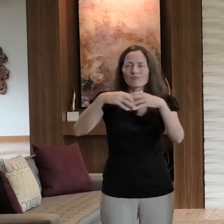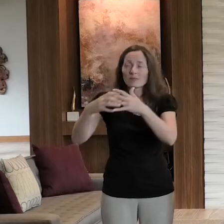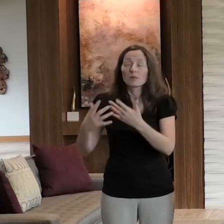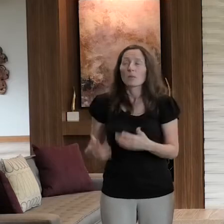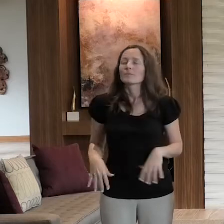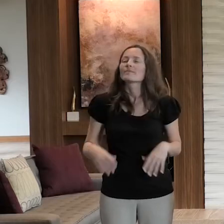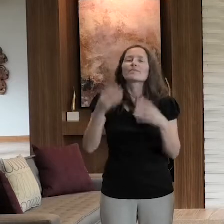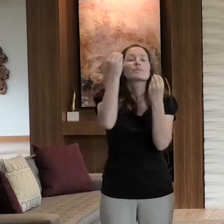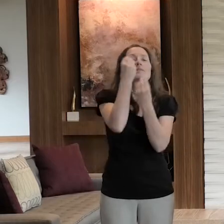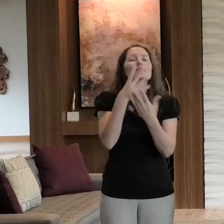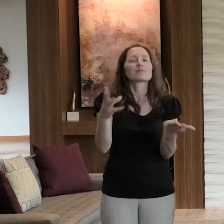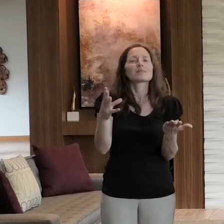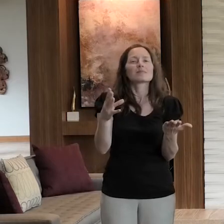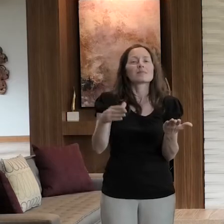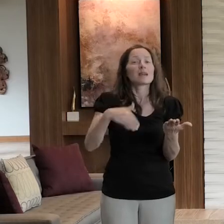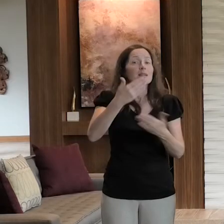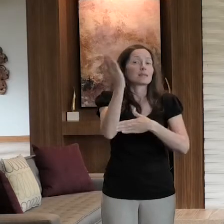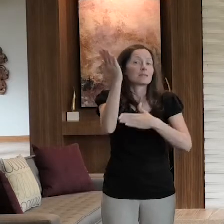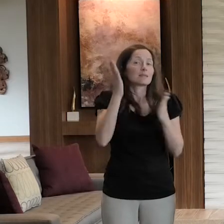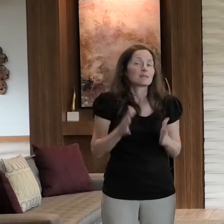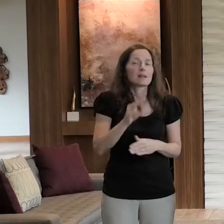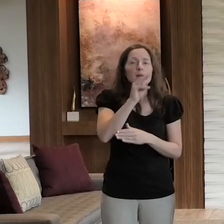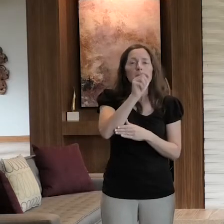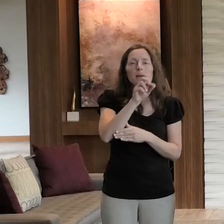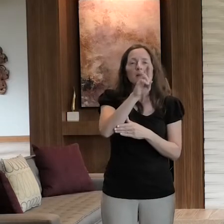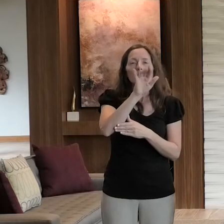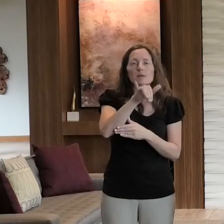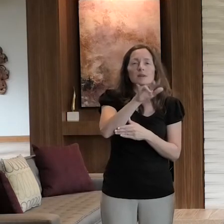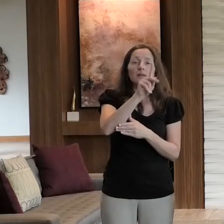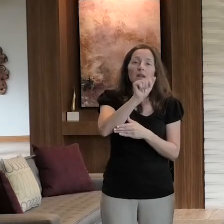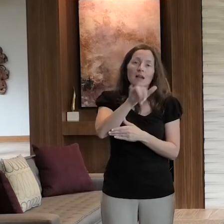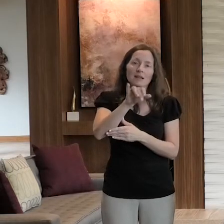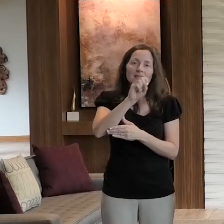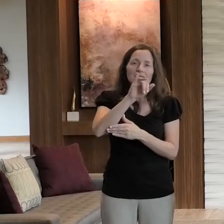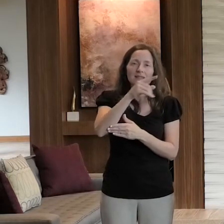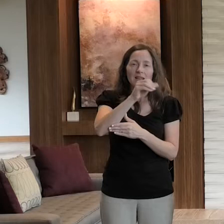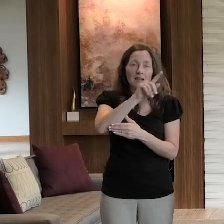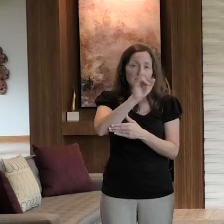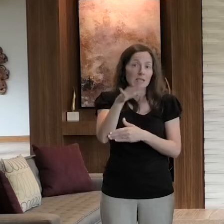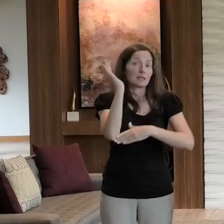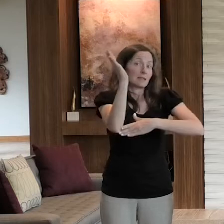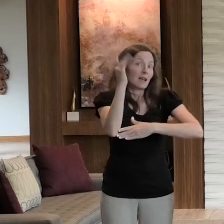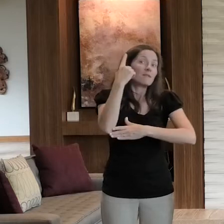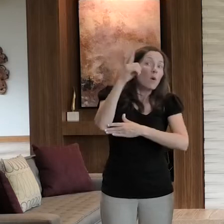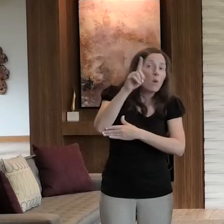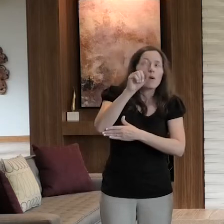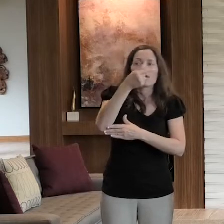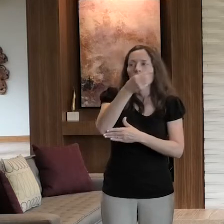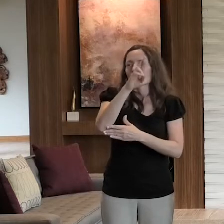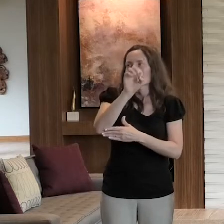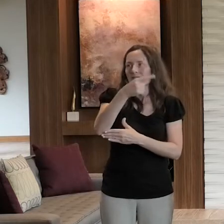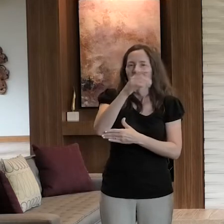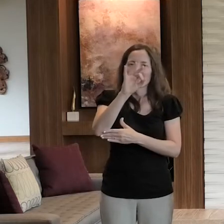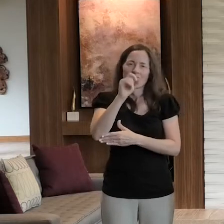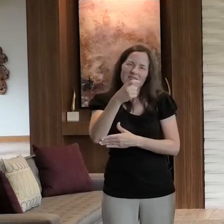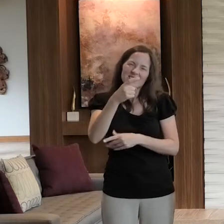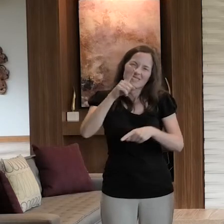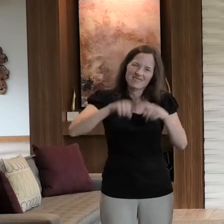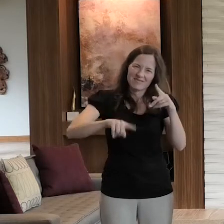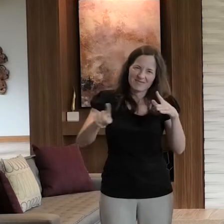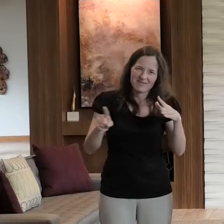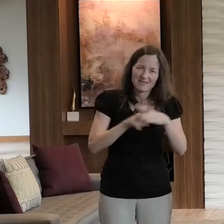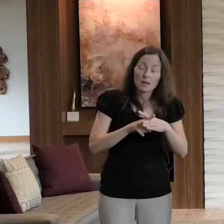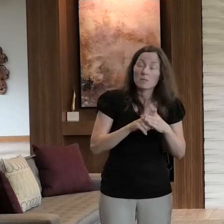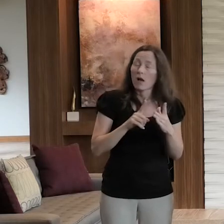speaker, Mary Kay Sigaty, is going to speak for Greg Fox. He couldn't be here. But Greg Fox deserves recognition because